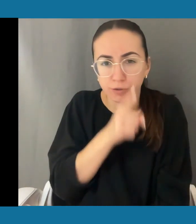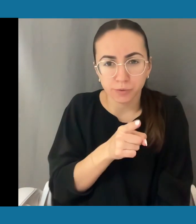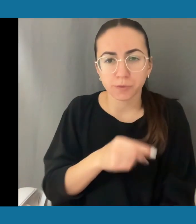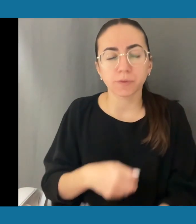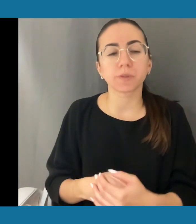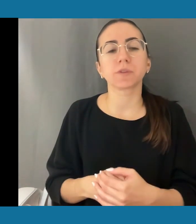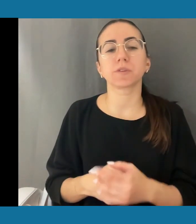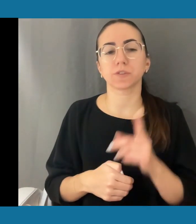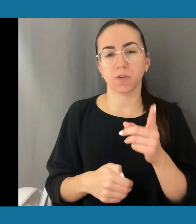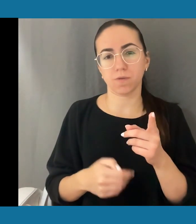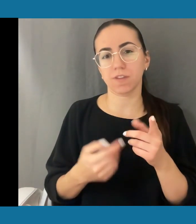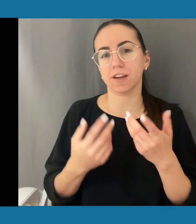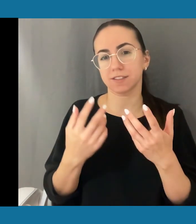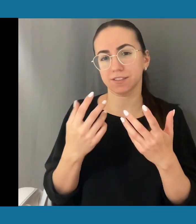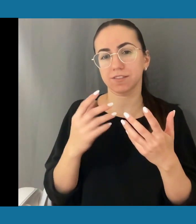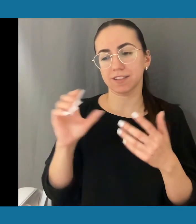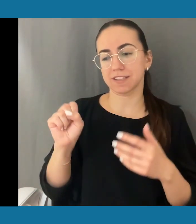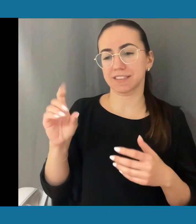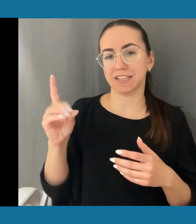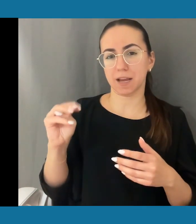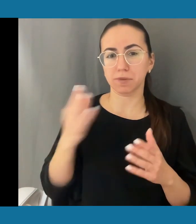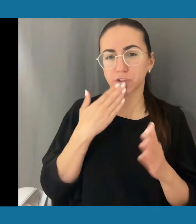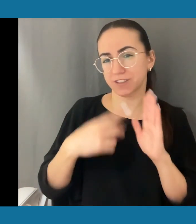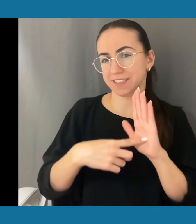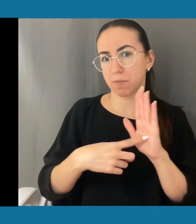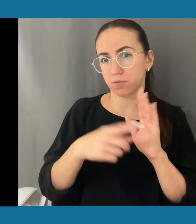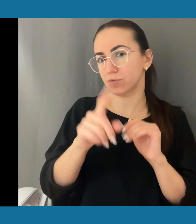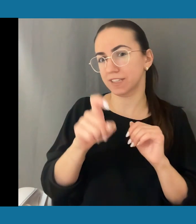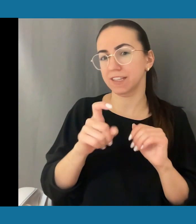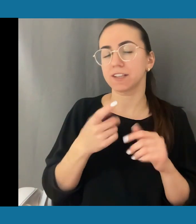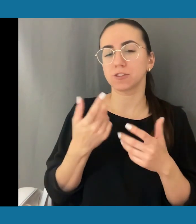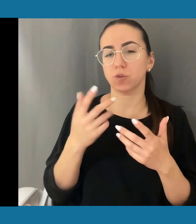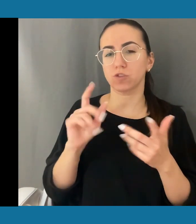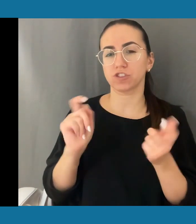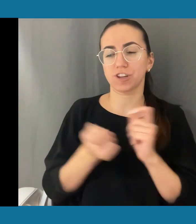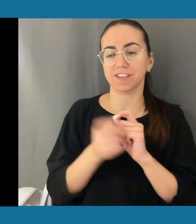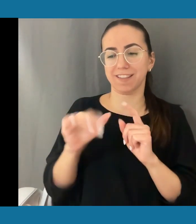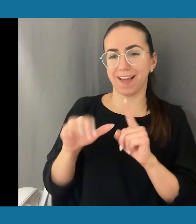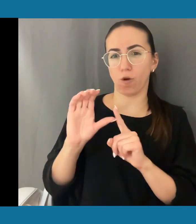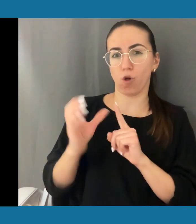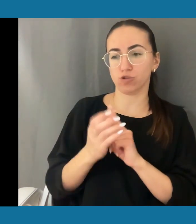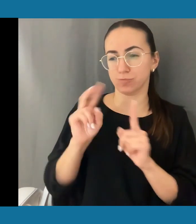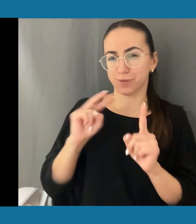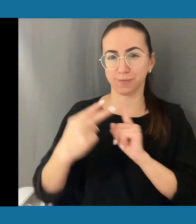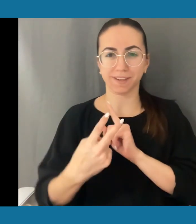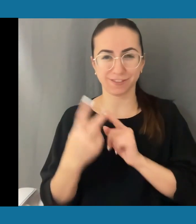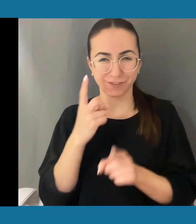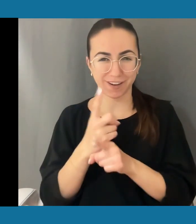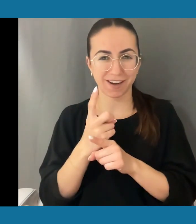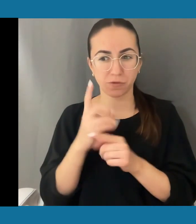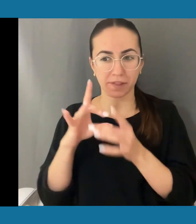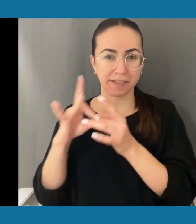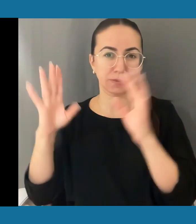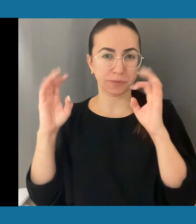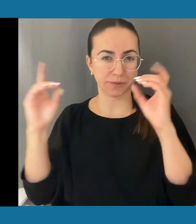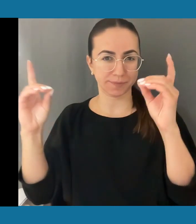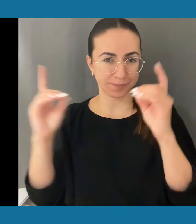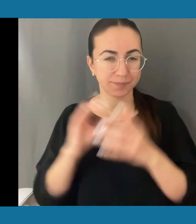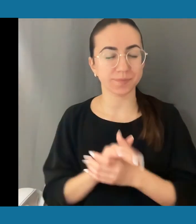supported decision making and kind of changing that historical culture inside of education to